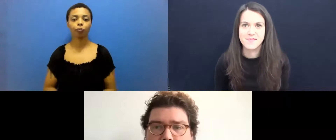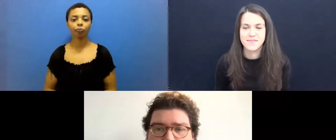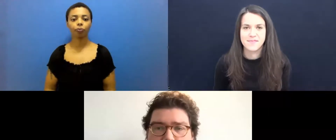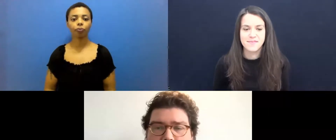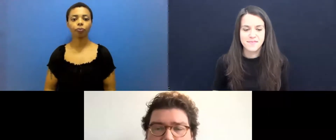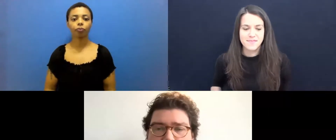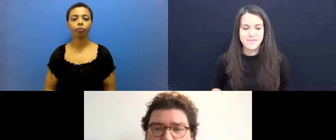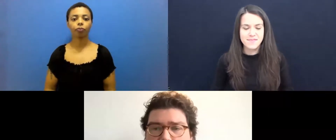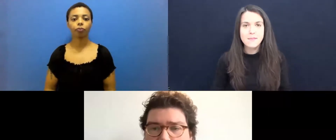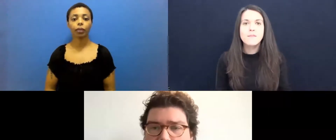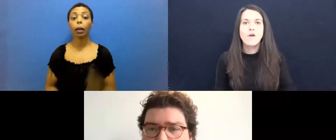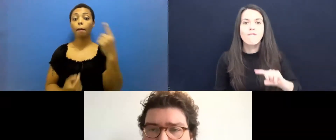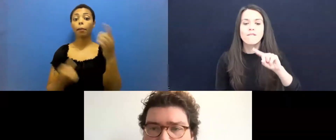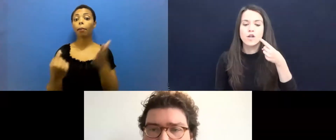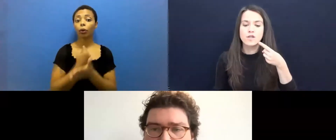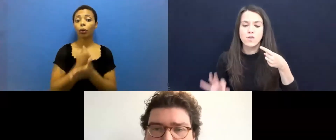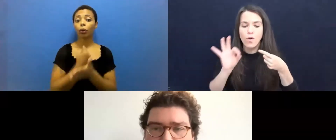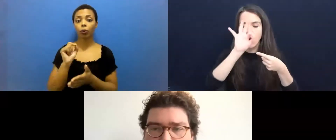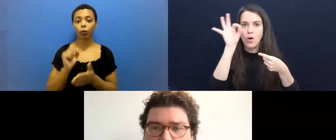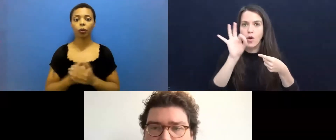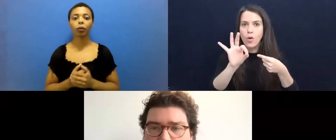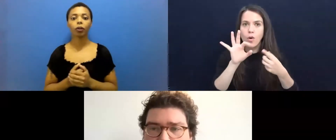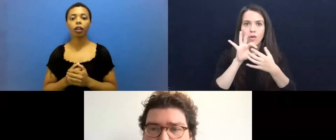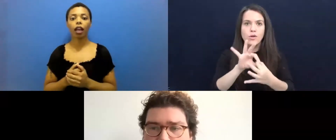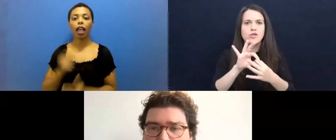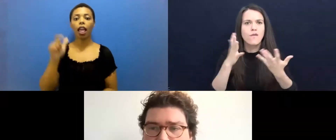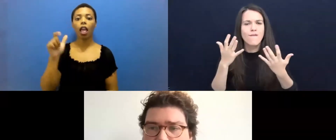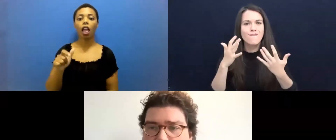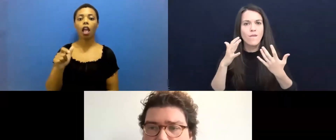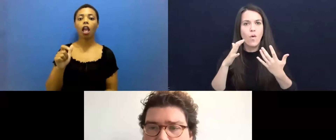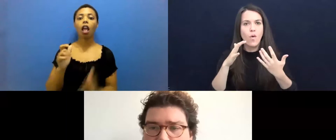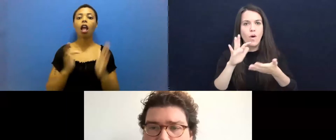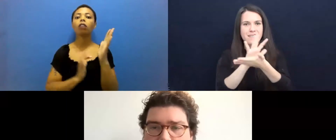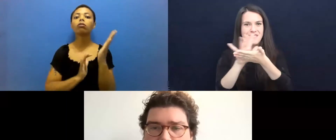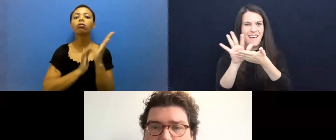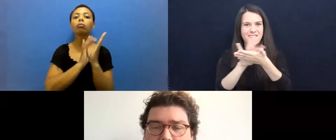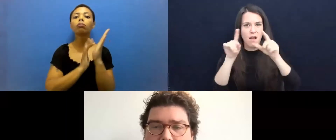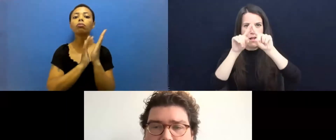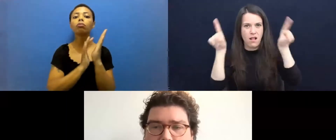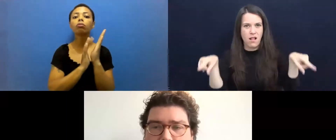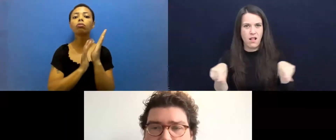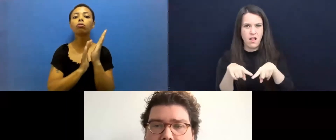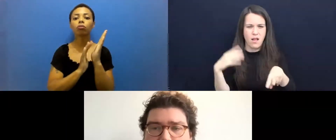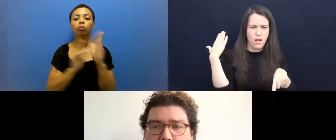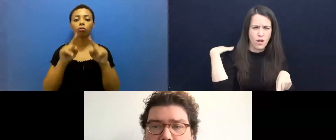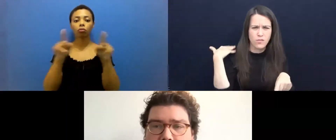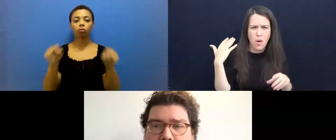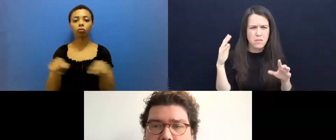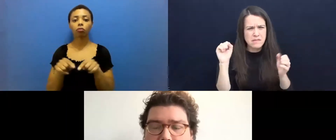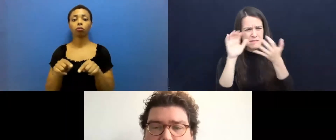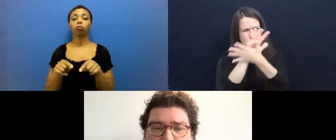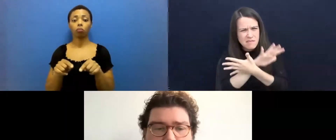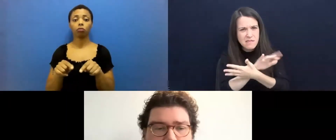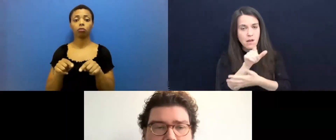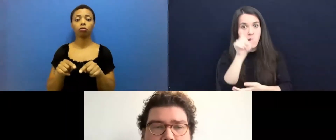So the first question is a question for the Tactile Board. I may just have missed that. Can a deaf-blind person use the